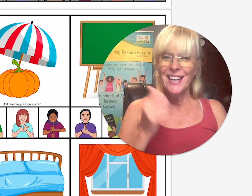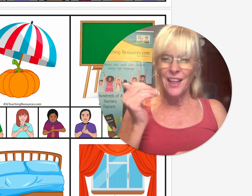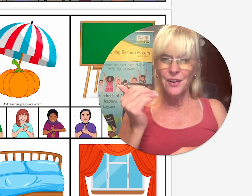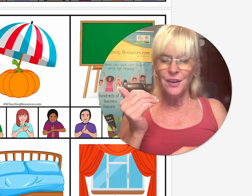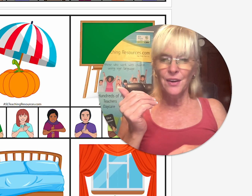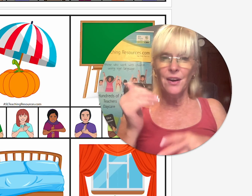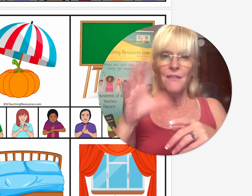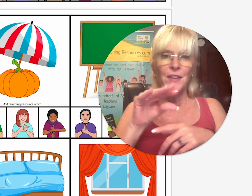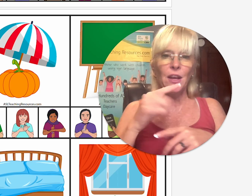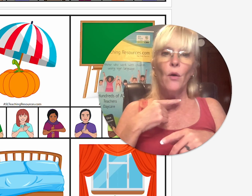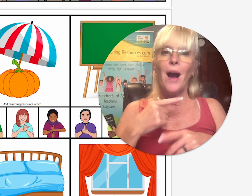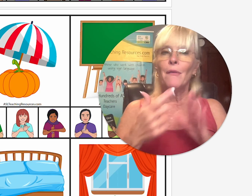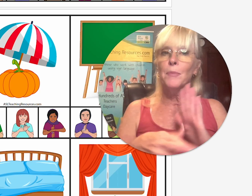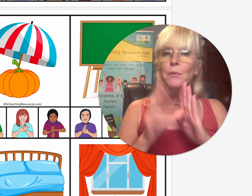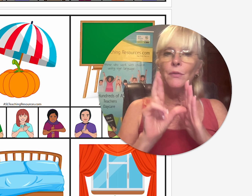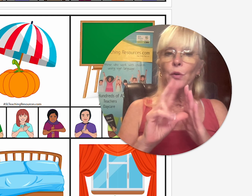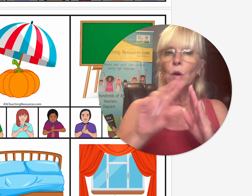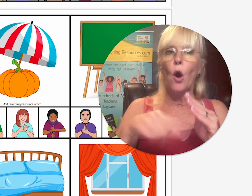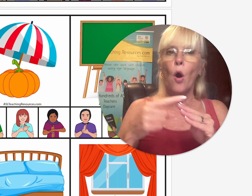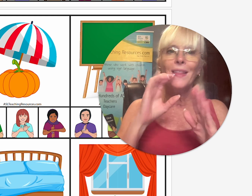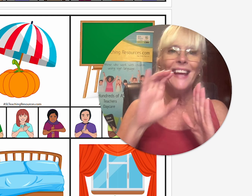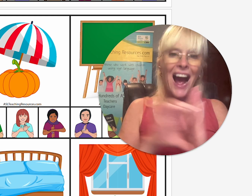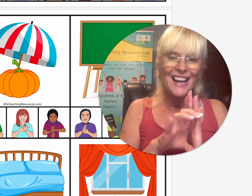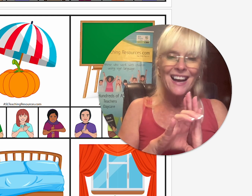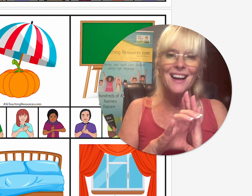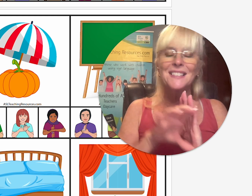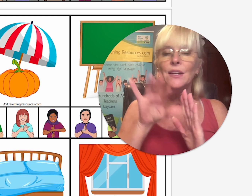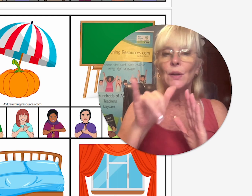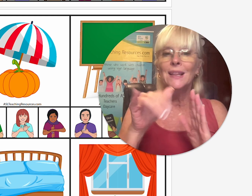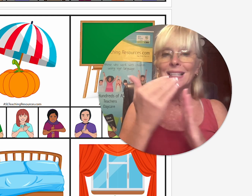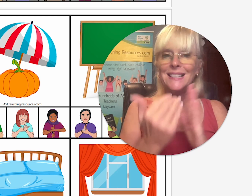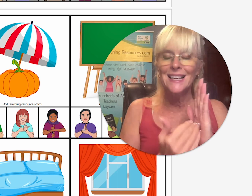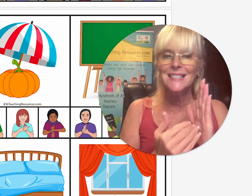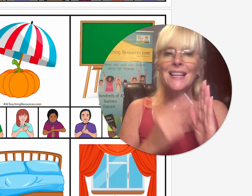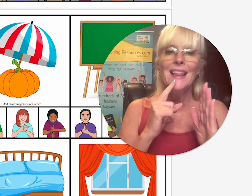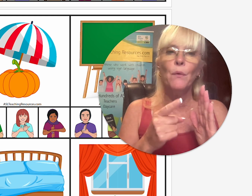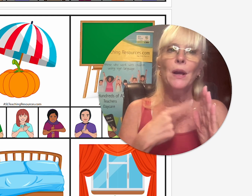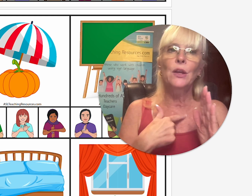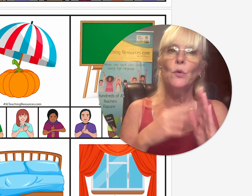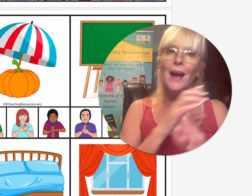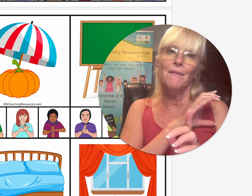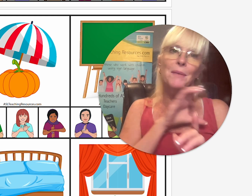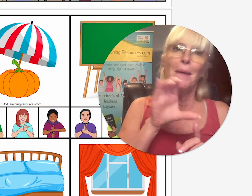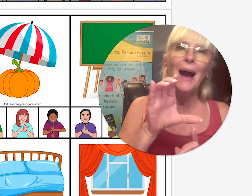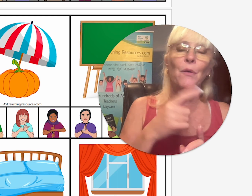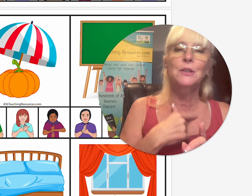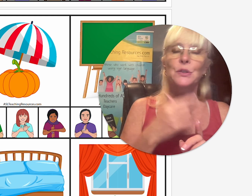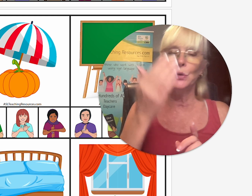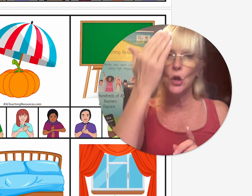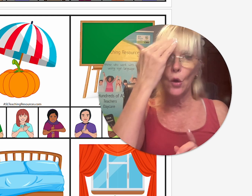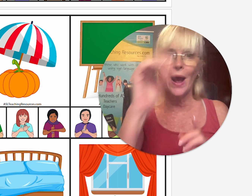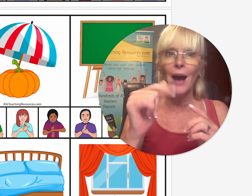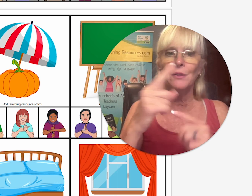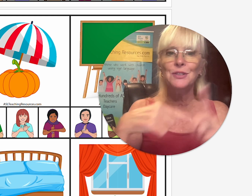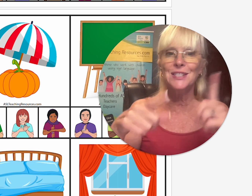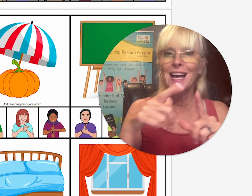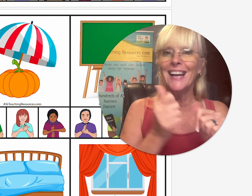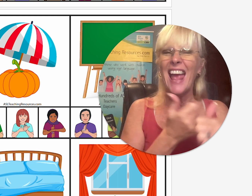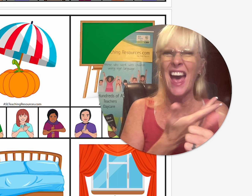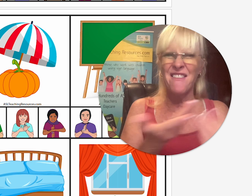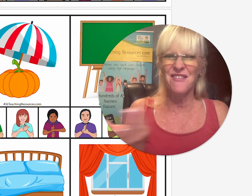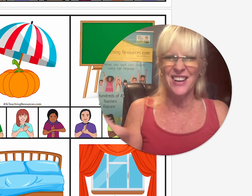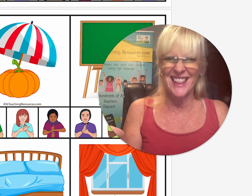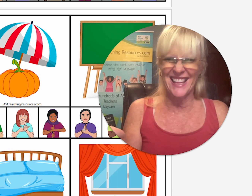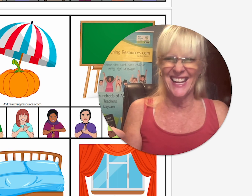So another video, I will be reviewing all the icons that are in this lesson. That way you have the power to know how to